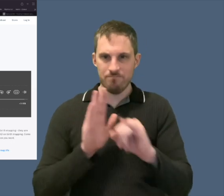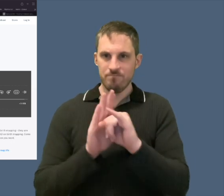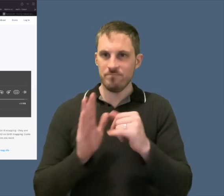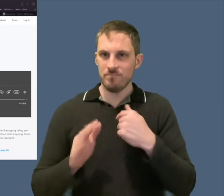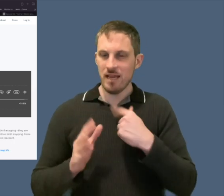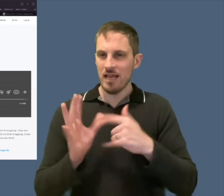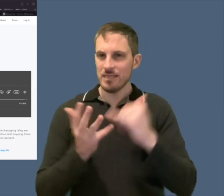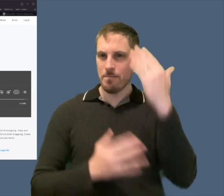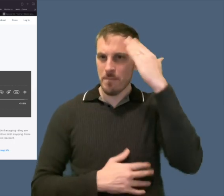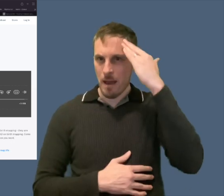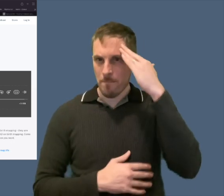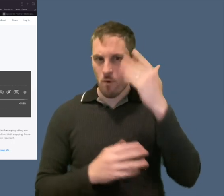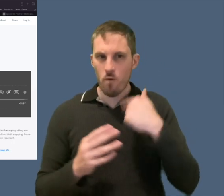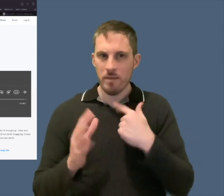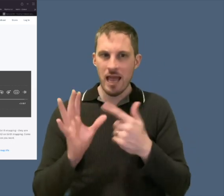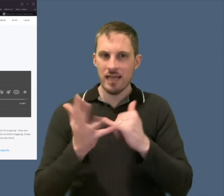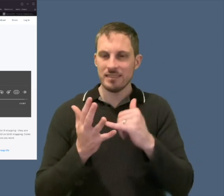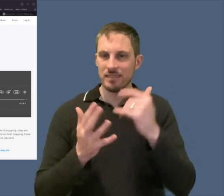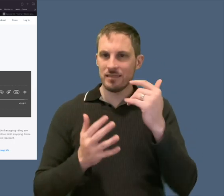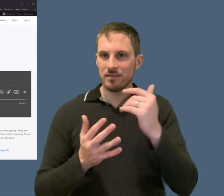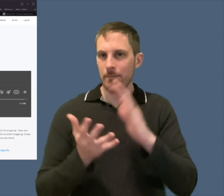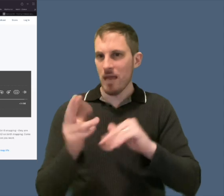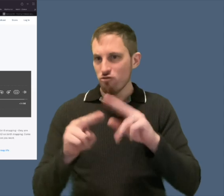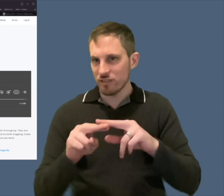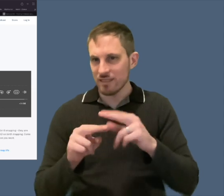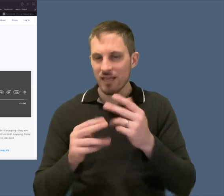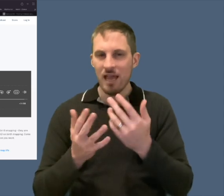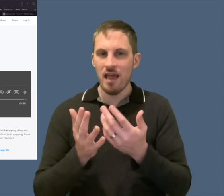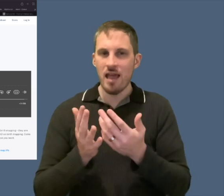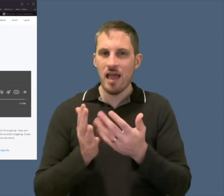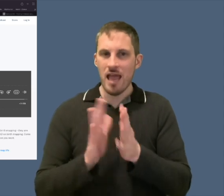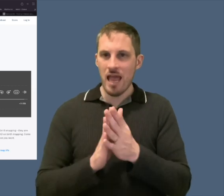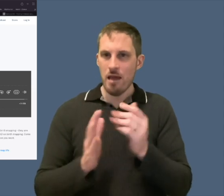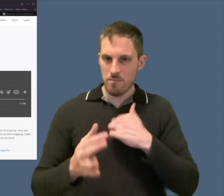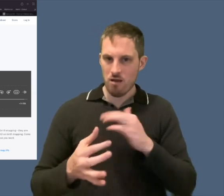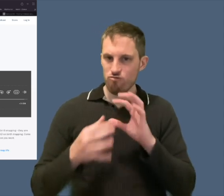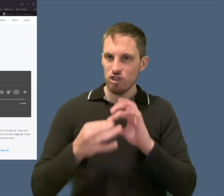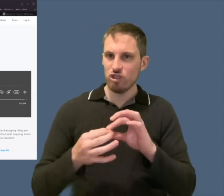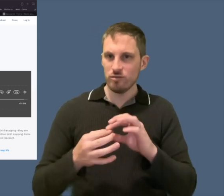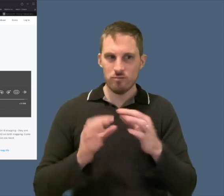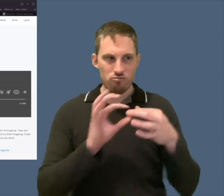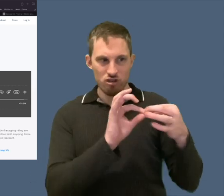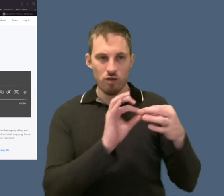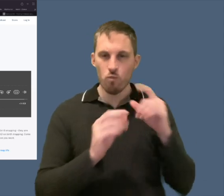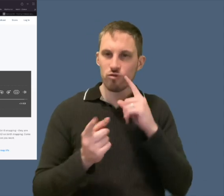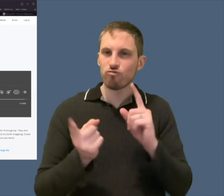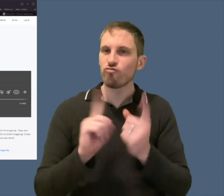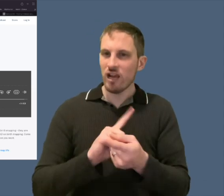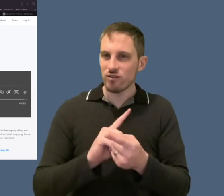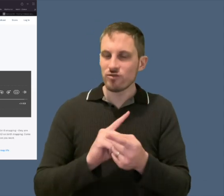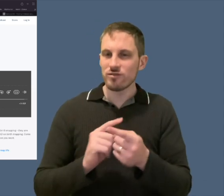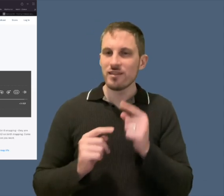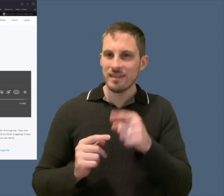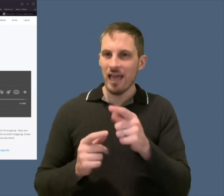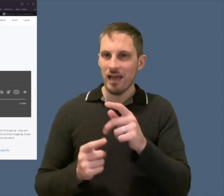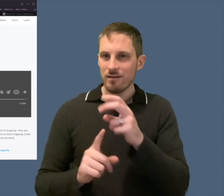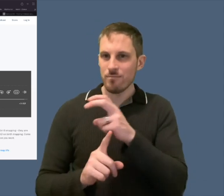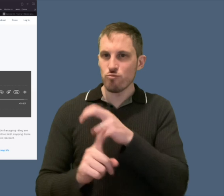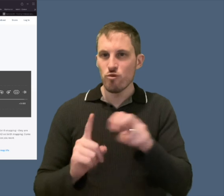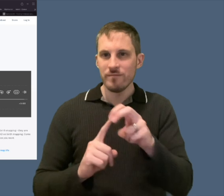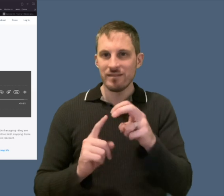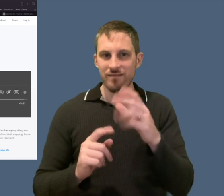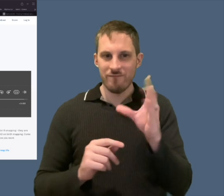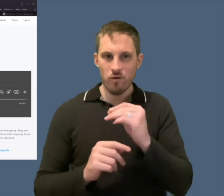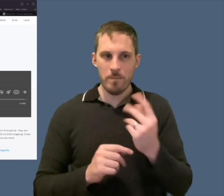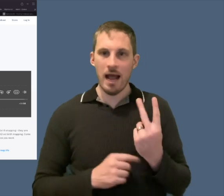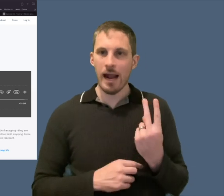mother now, or as parents, and how their relationship is going to change. That movement from couple